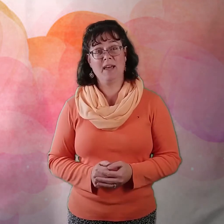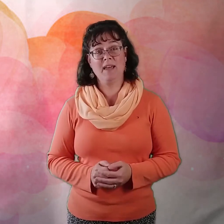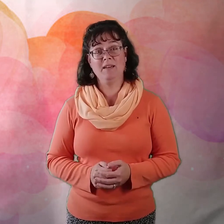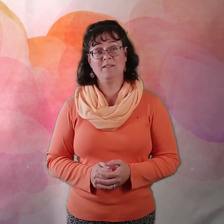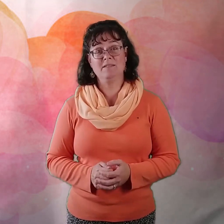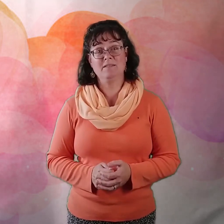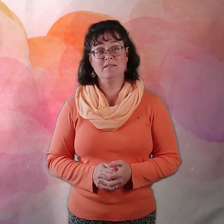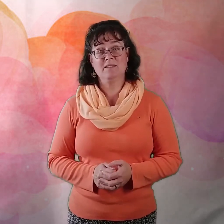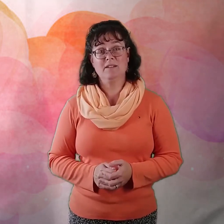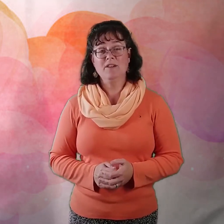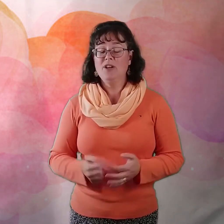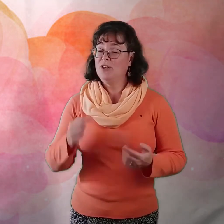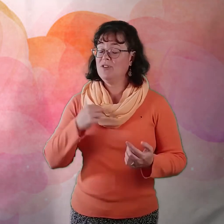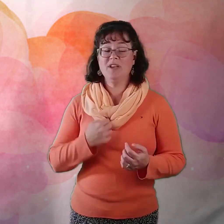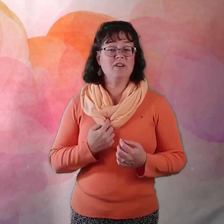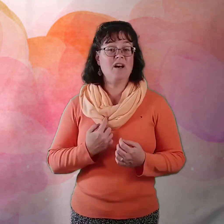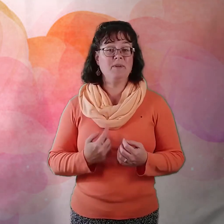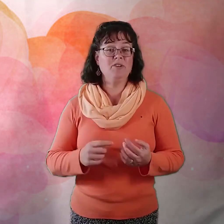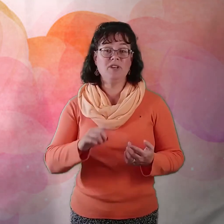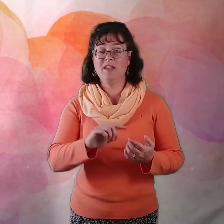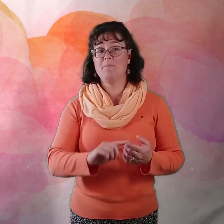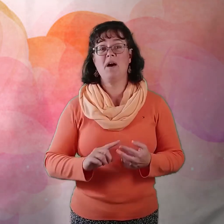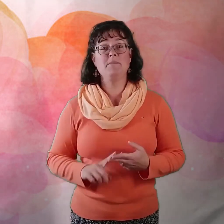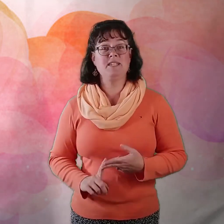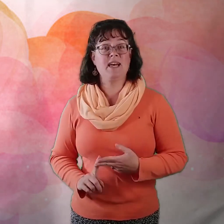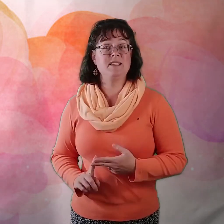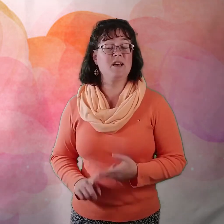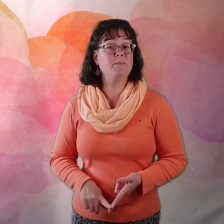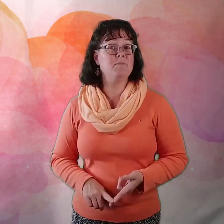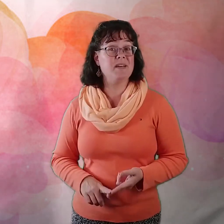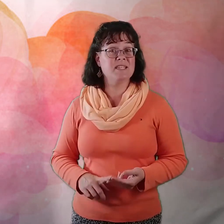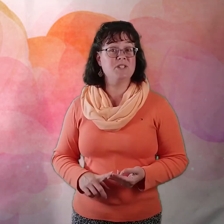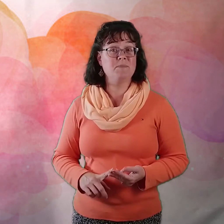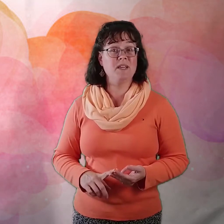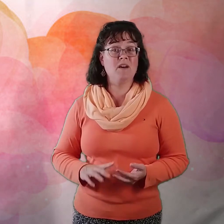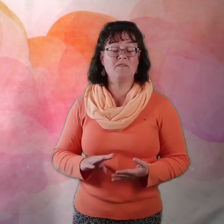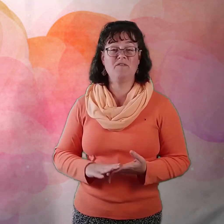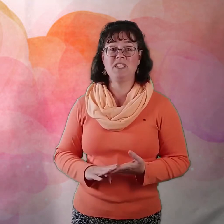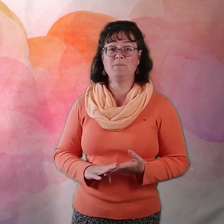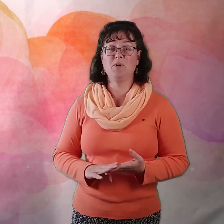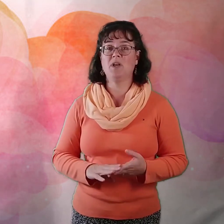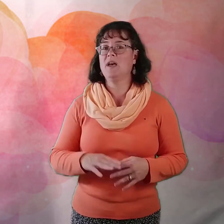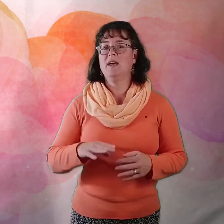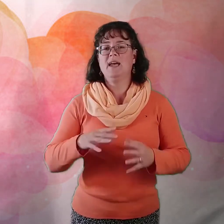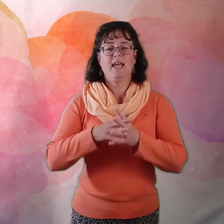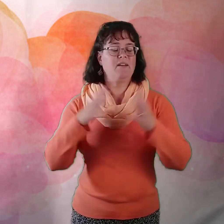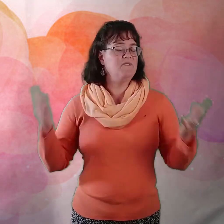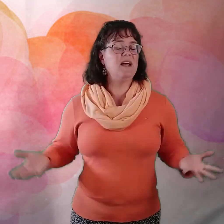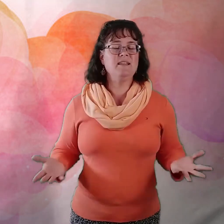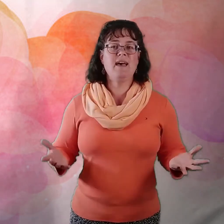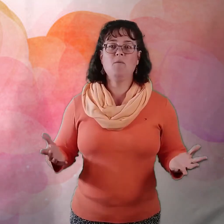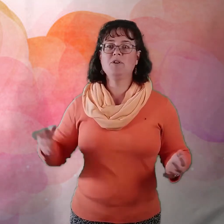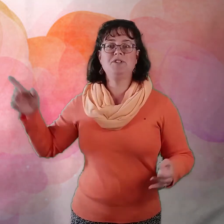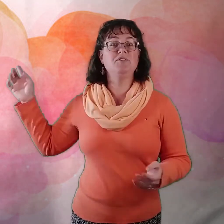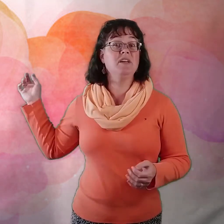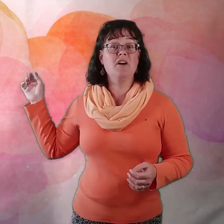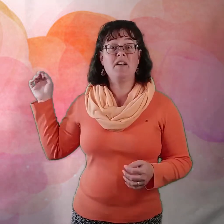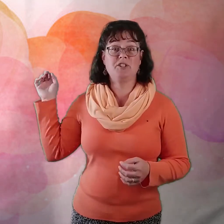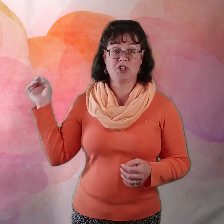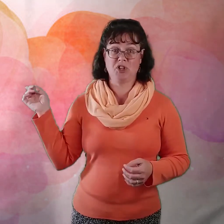okay? You can call me. You can get Mom and Dad to help you message me on Facebook. If none of that works, you can call the